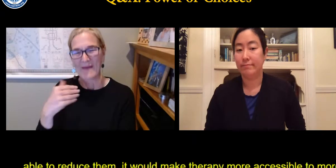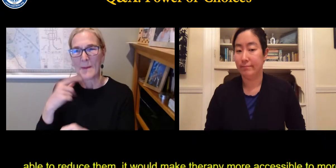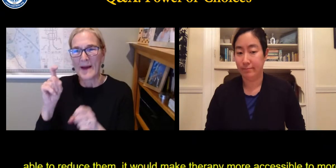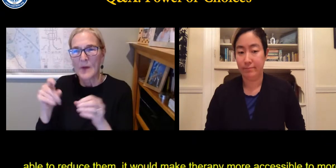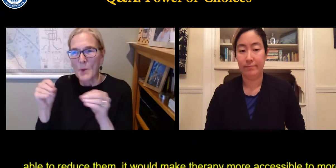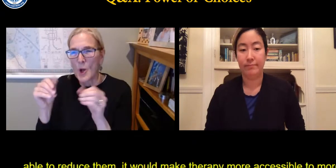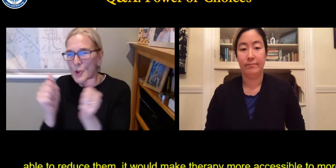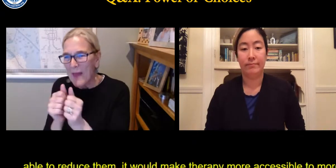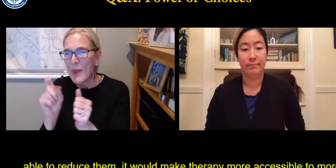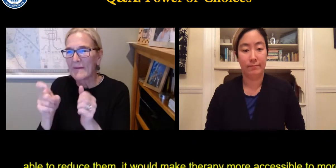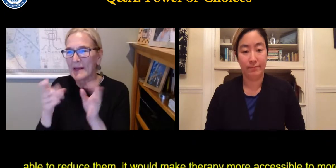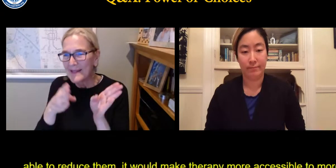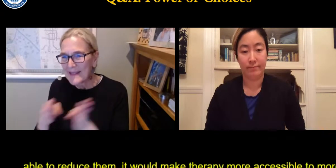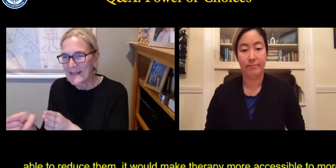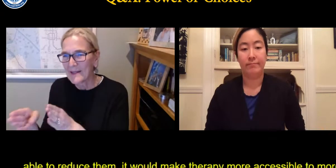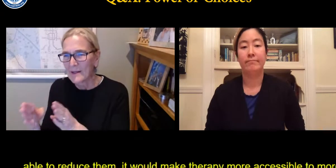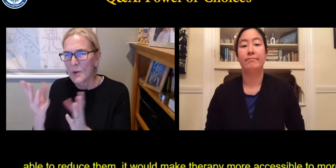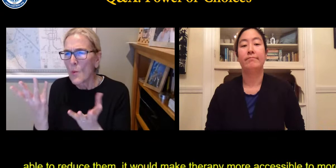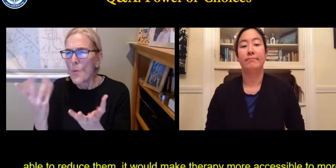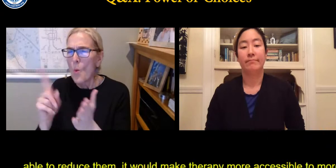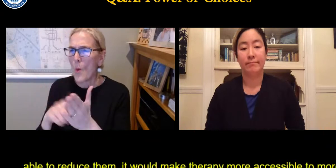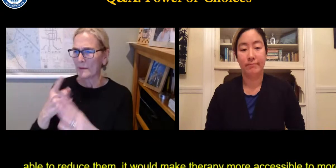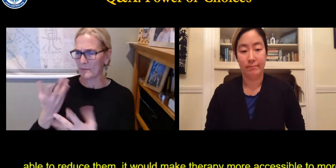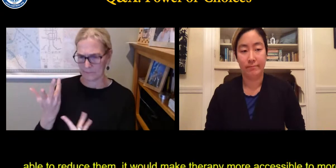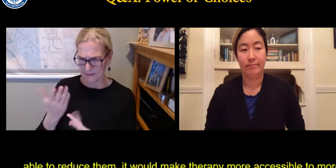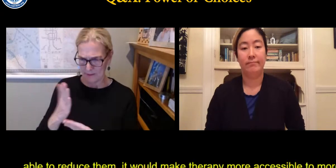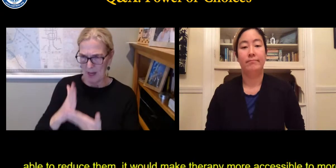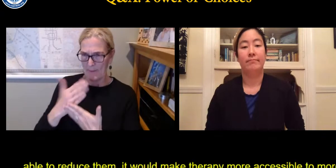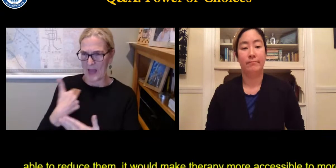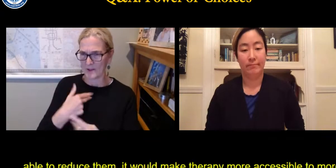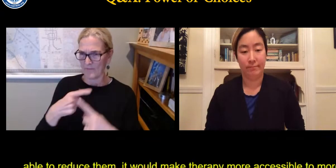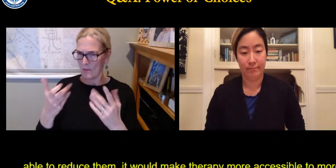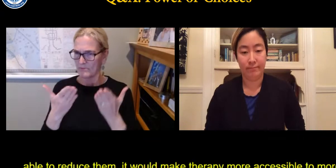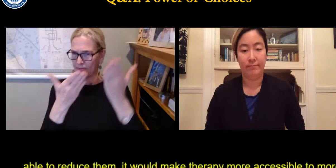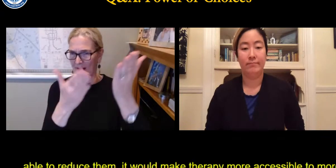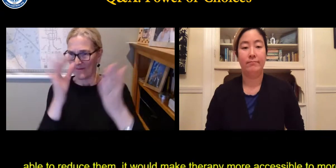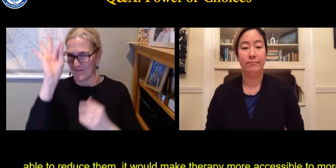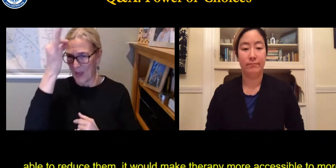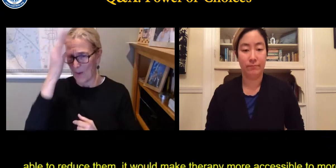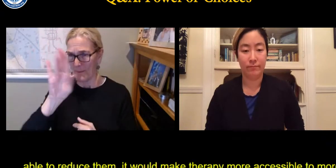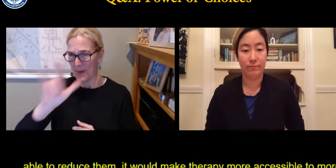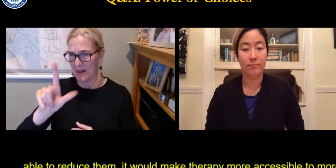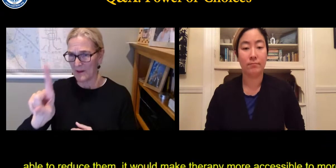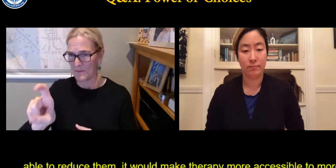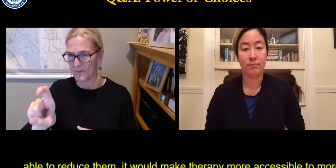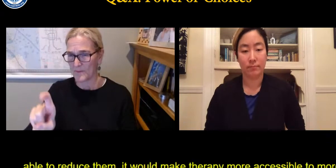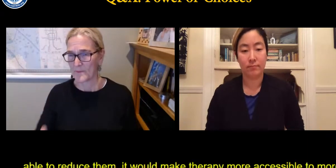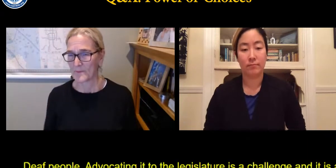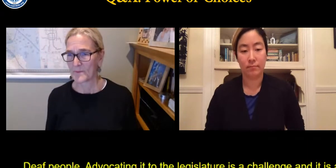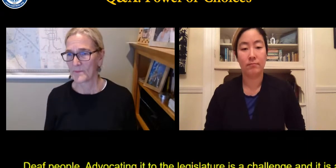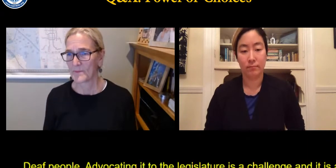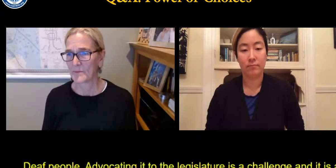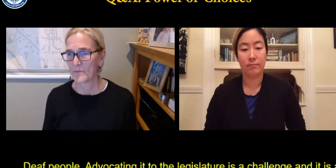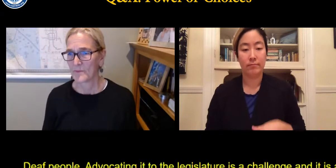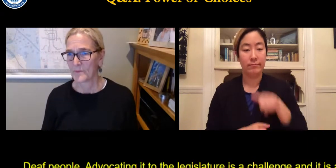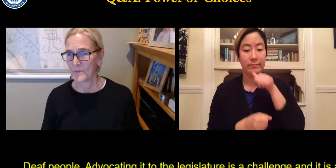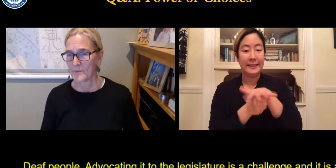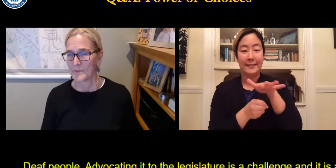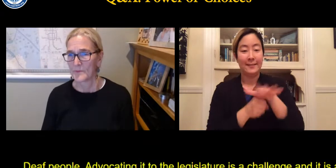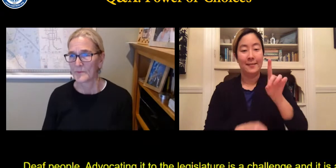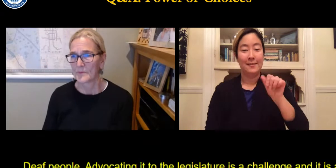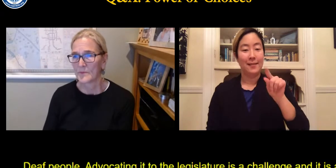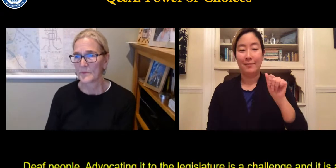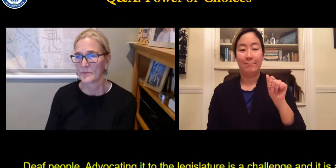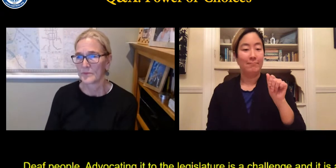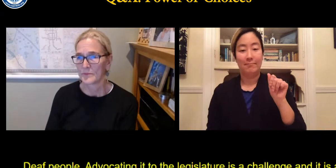help us. Dr. Marla asks, do you not have enough data? Or what does that look like? What type of data